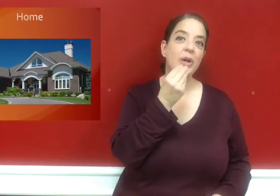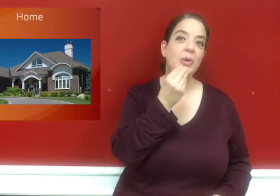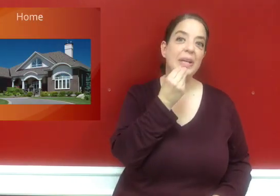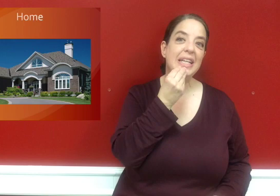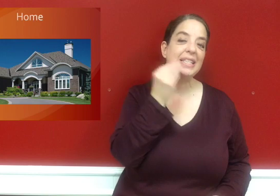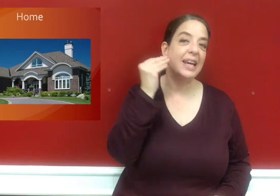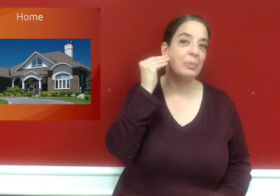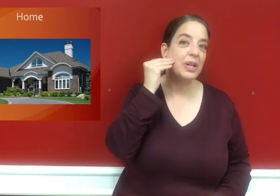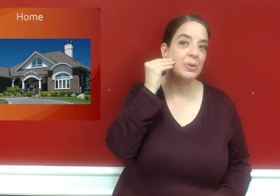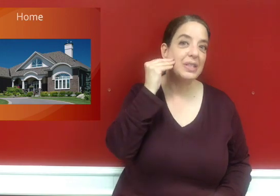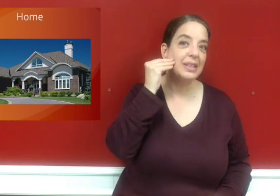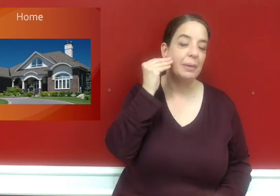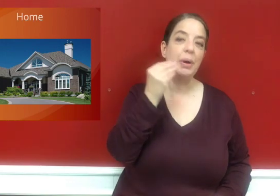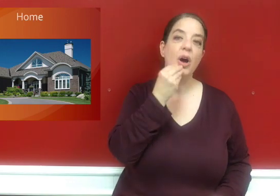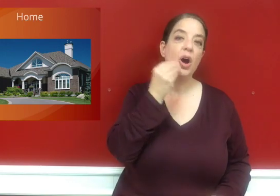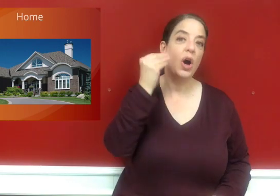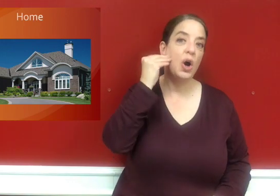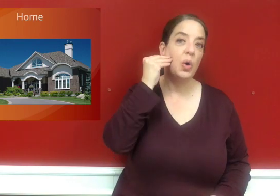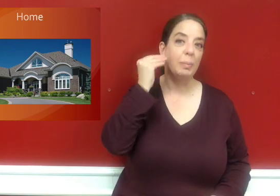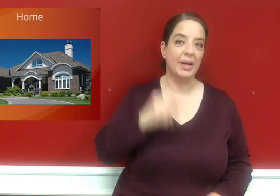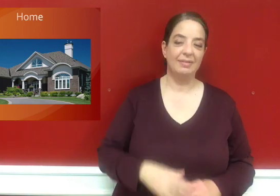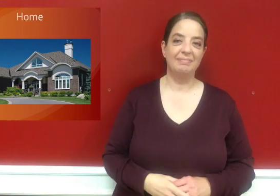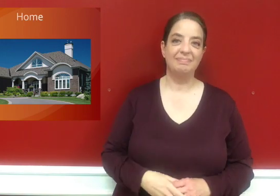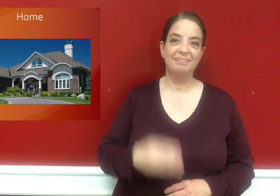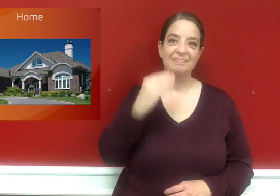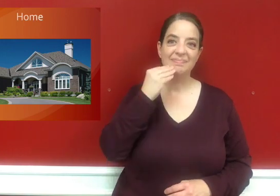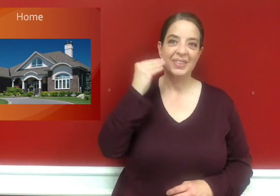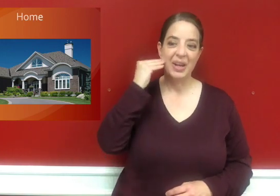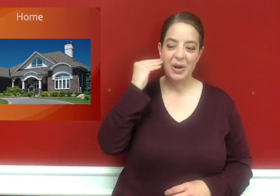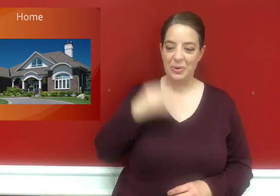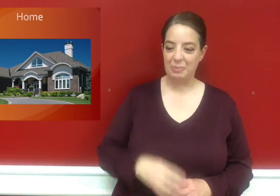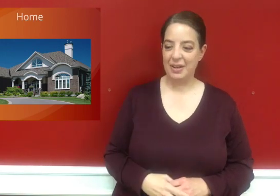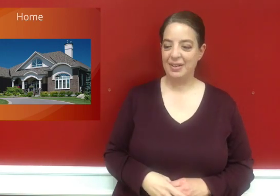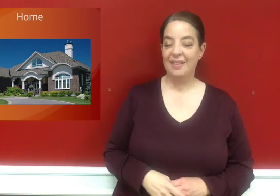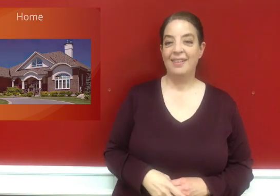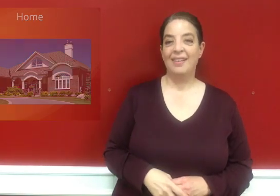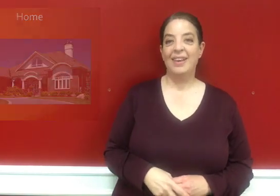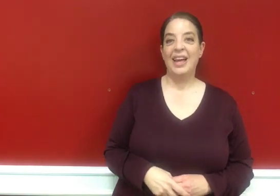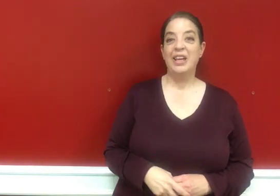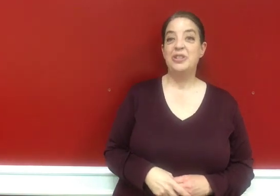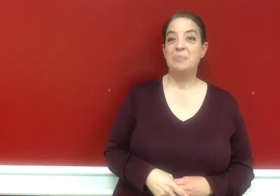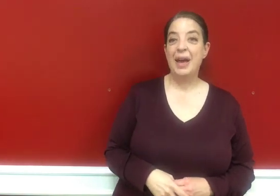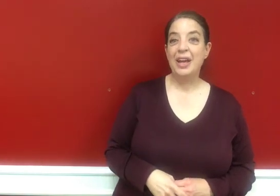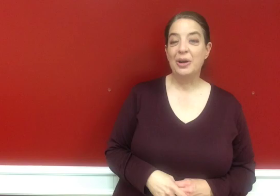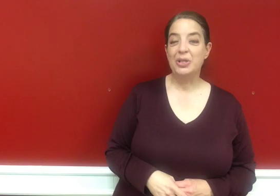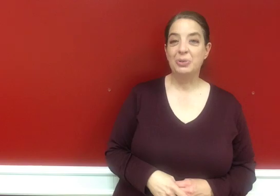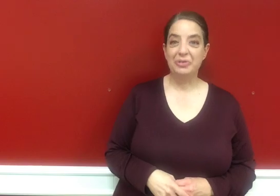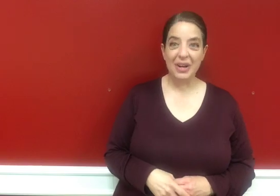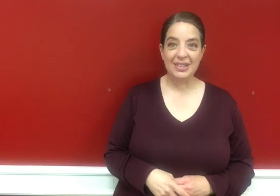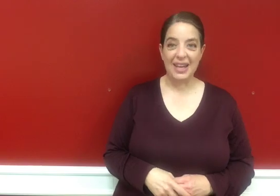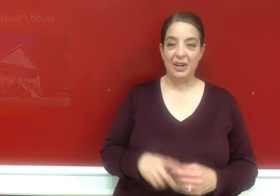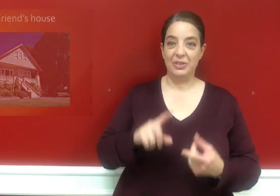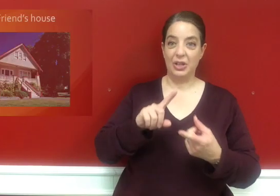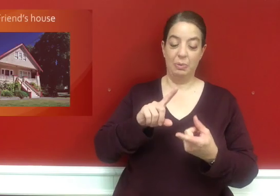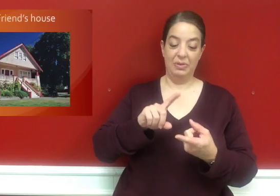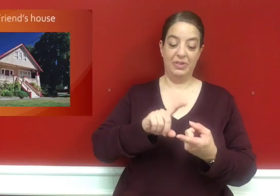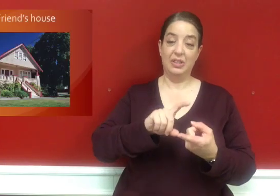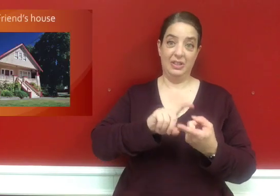you eat and where you sleep. Home. Home. You may go to a friend's house. So we've learned the